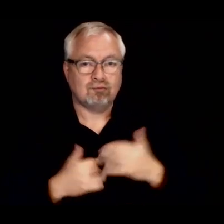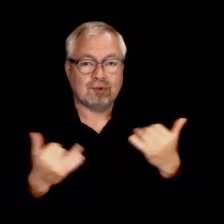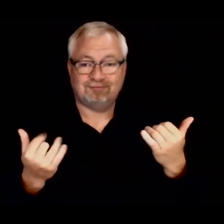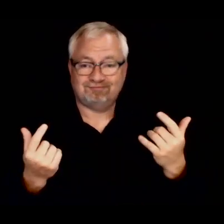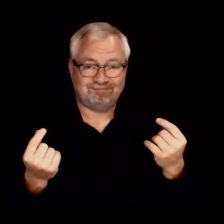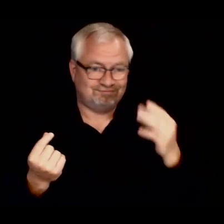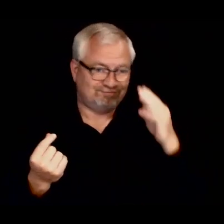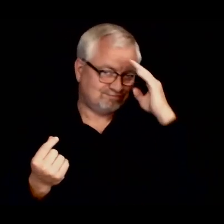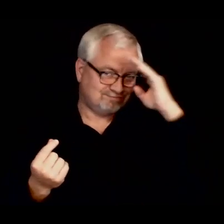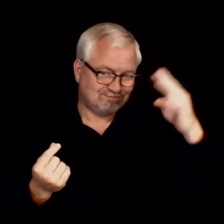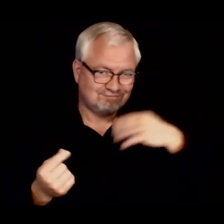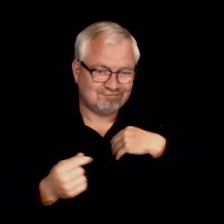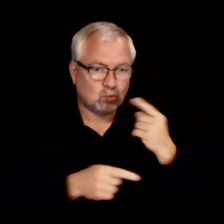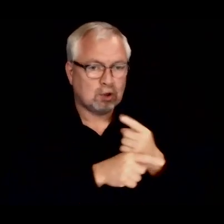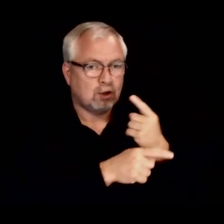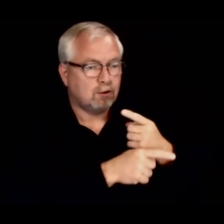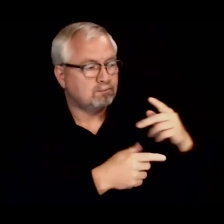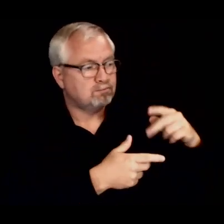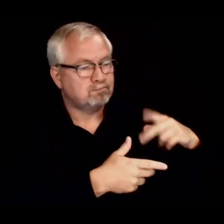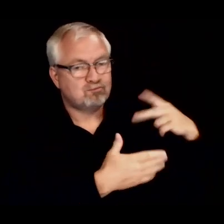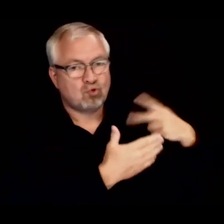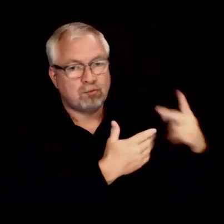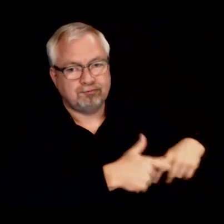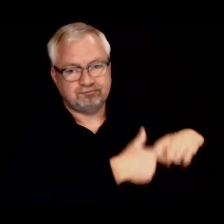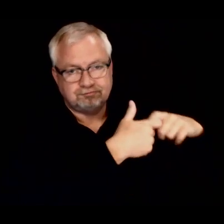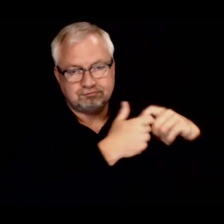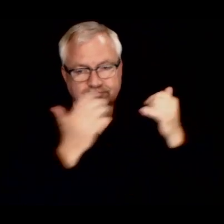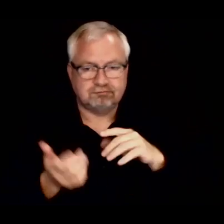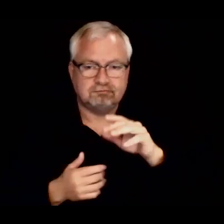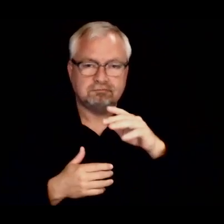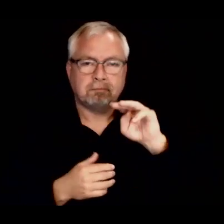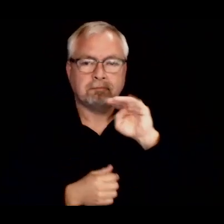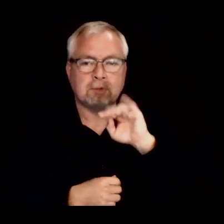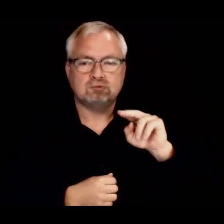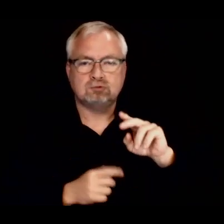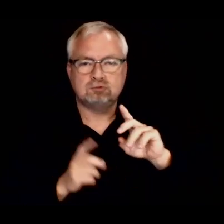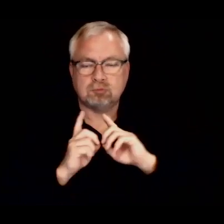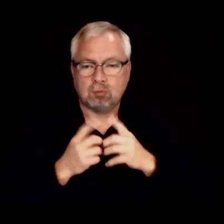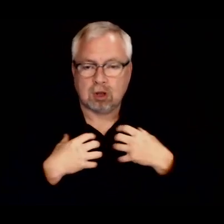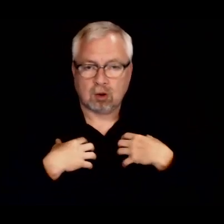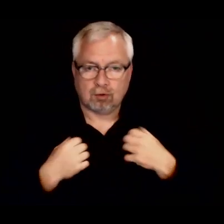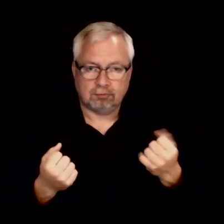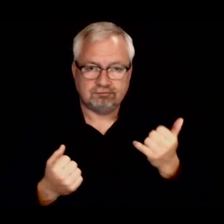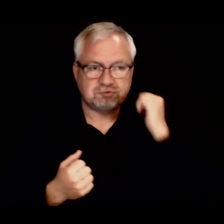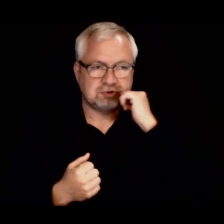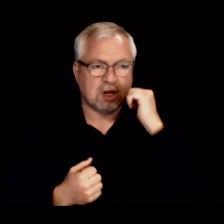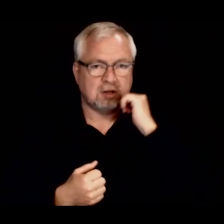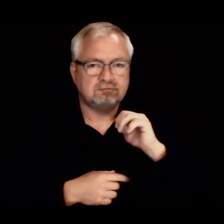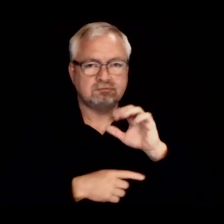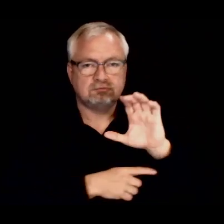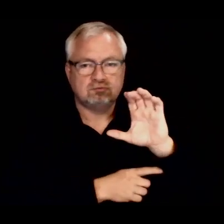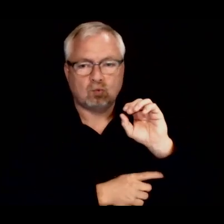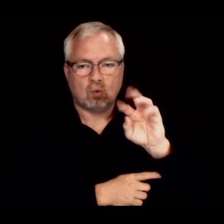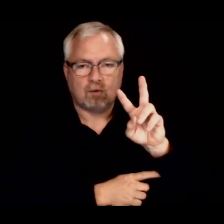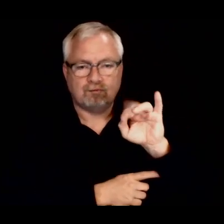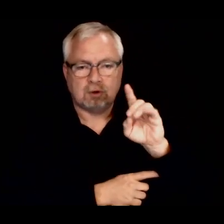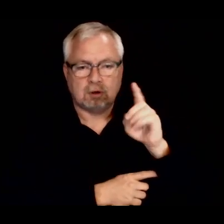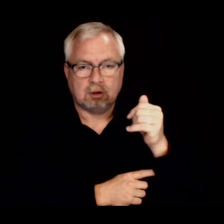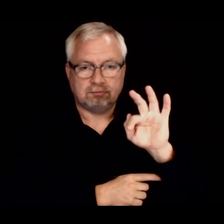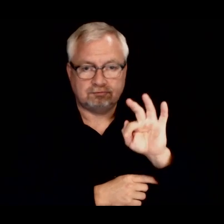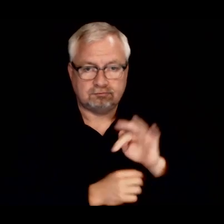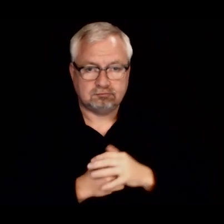daily briefing on COVID-19. Before that, though, we want to get you updated on what's happening in Minneapolis. Former police officer Derek Chauvin was in court today. He